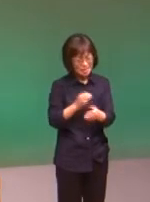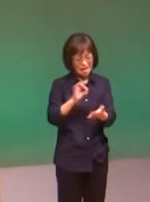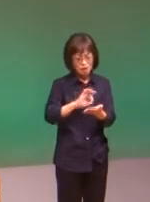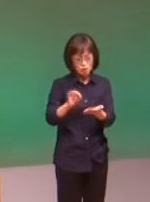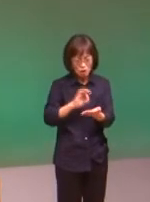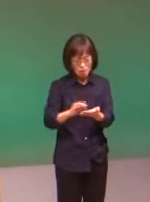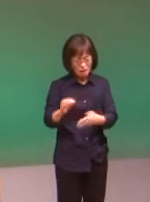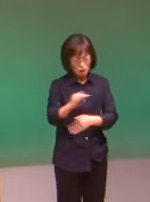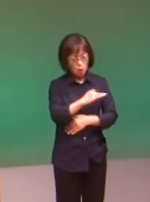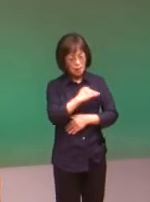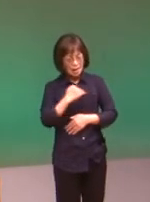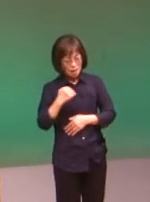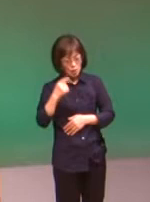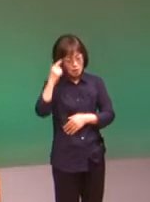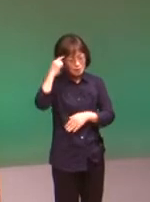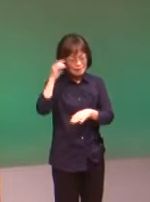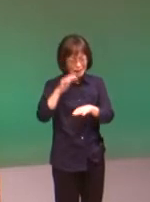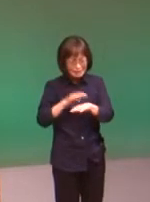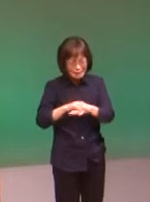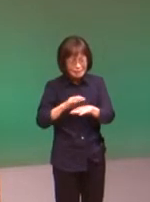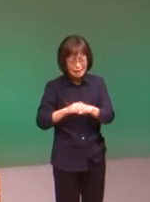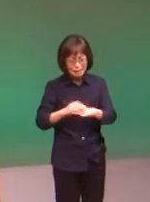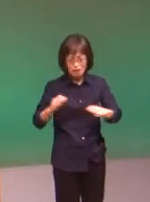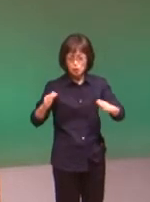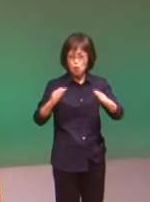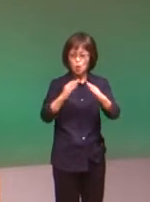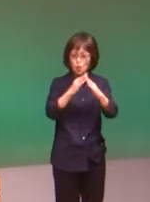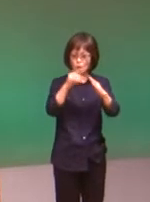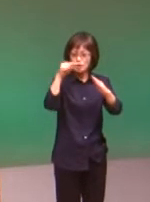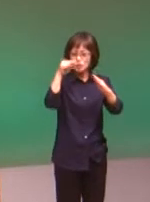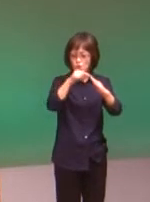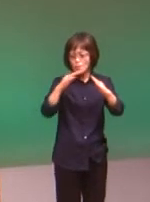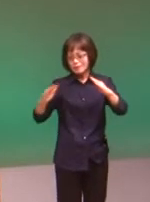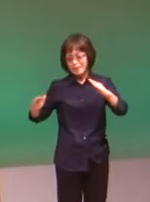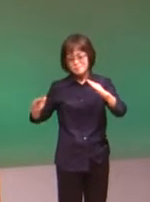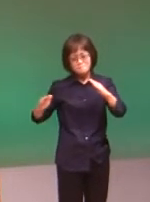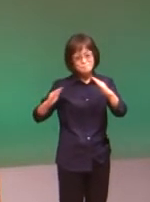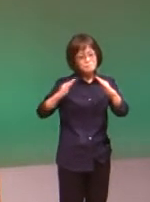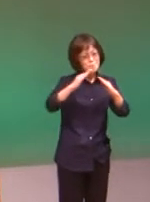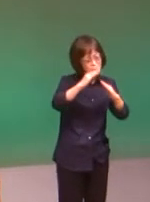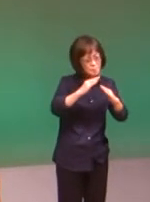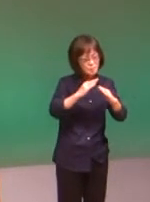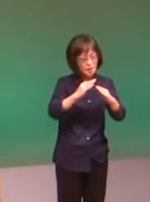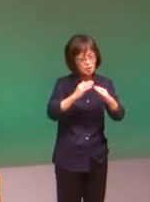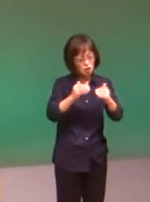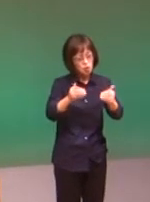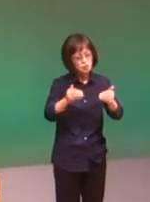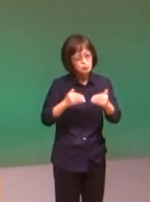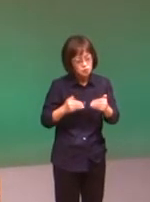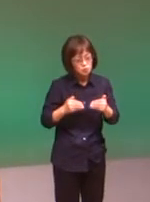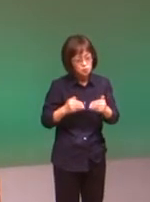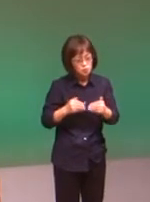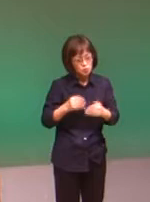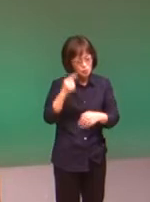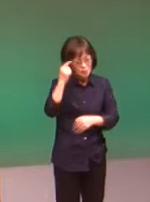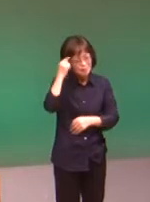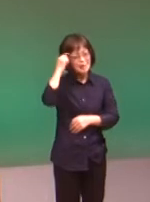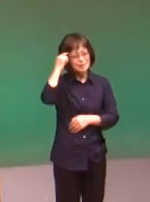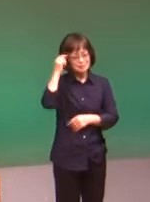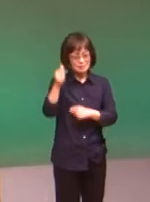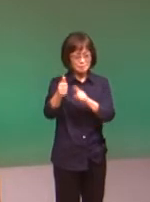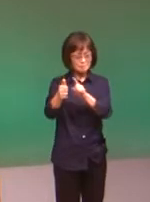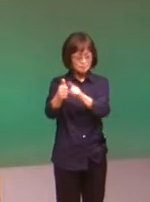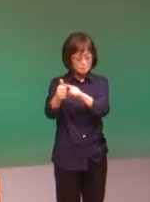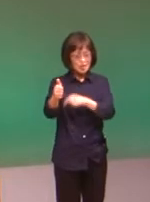top of our hierarchy of values and goals. It needed to be pursued actively, that